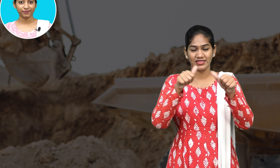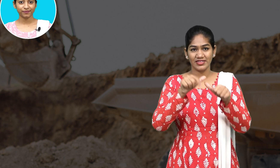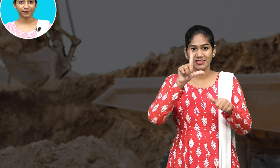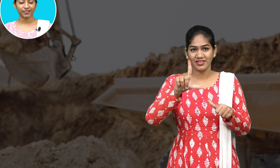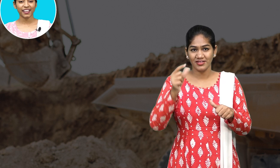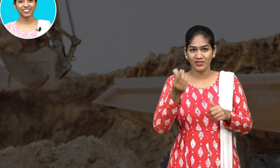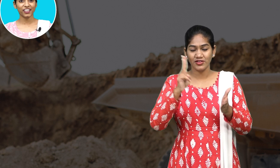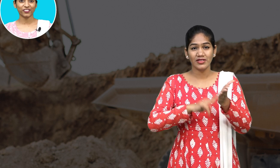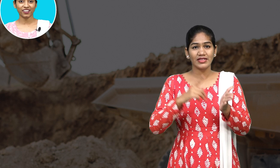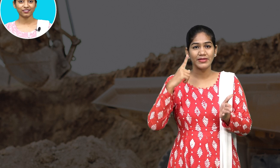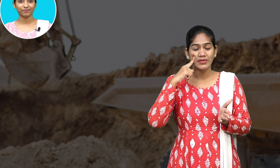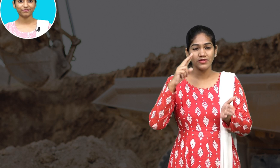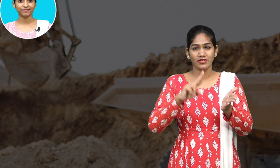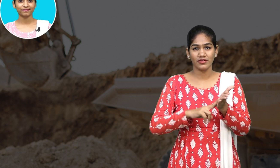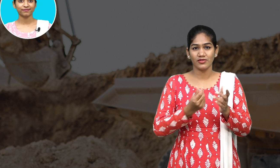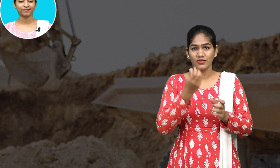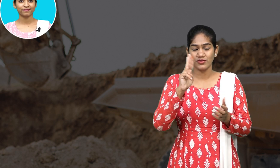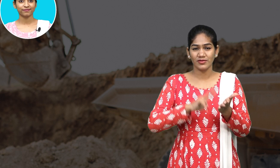aluminium, etc.